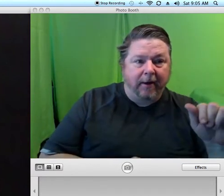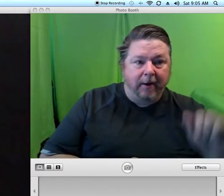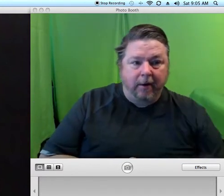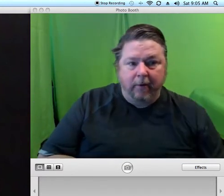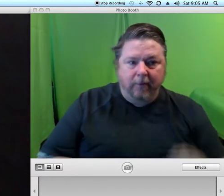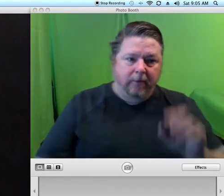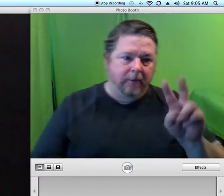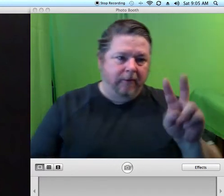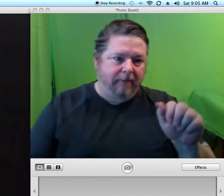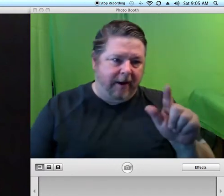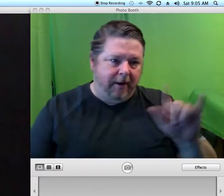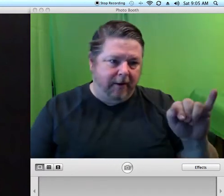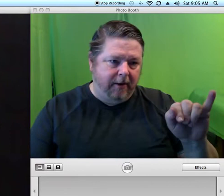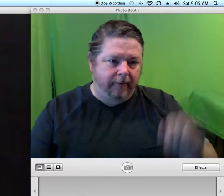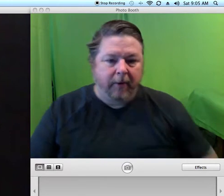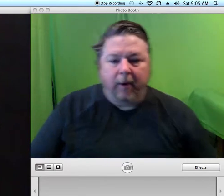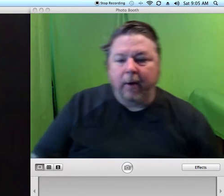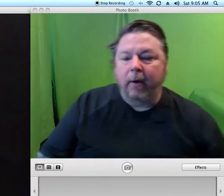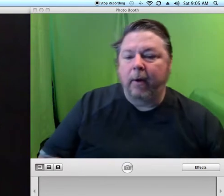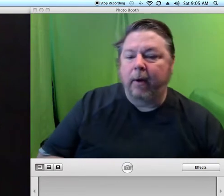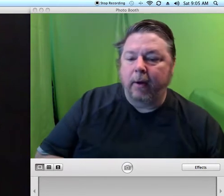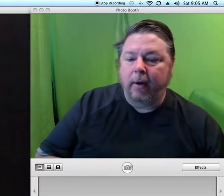Valley. Valley.